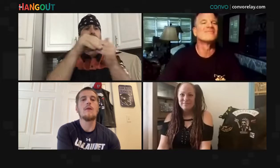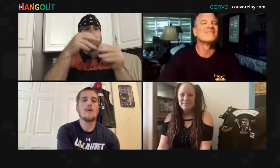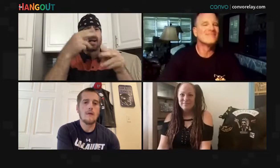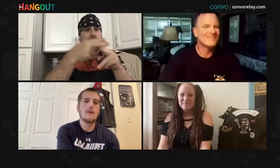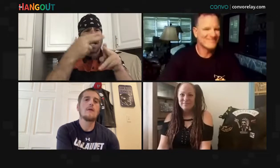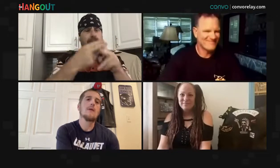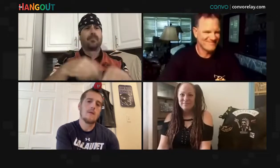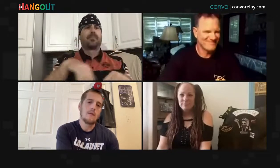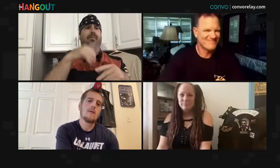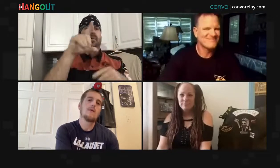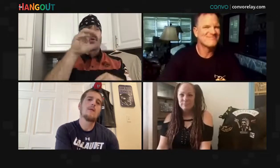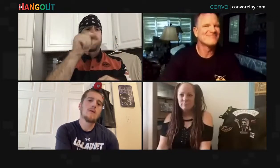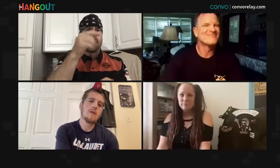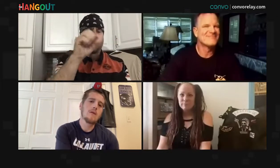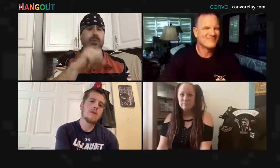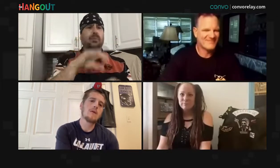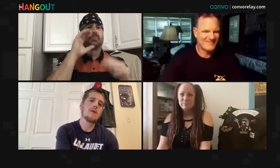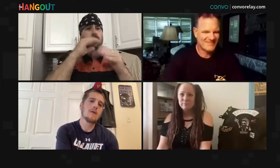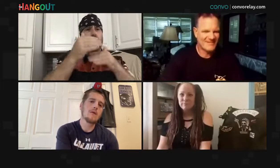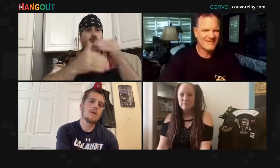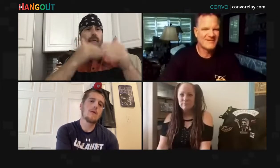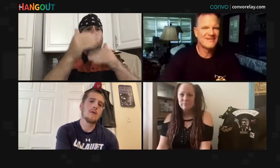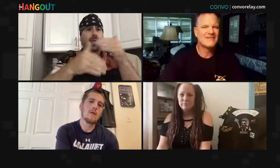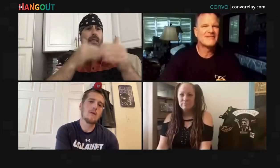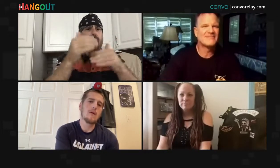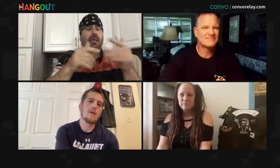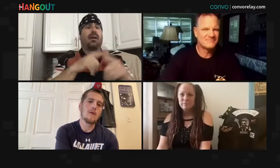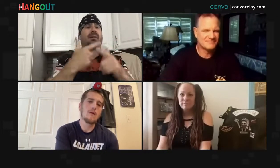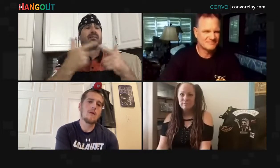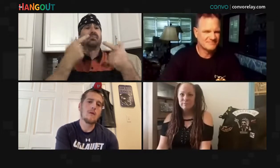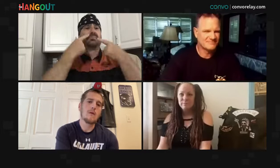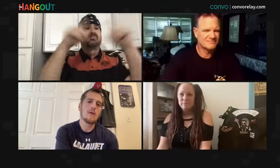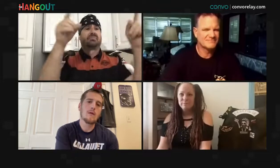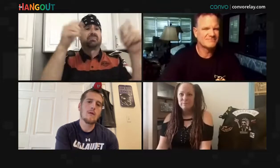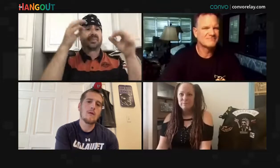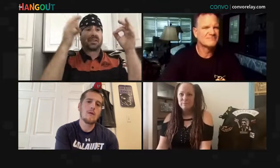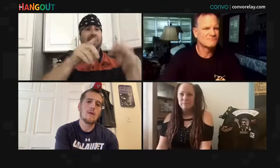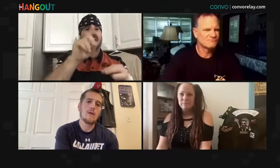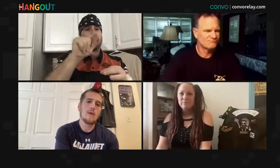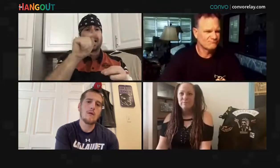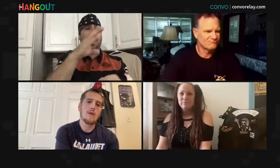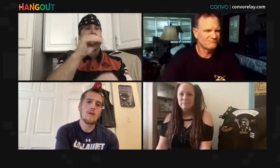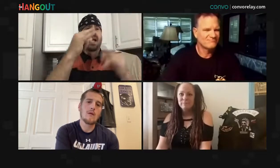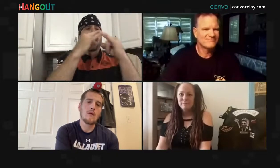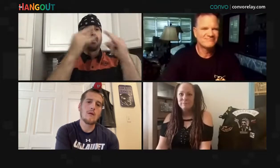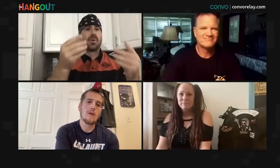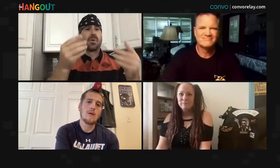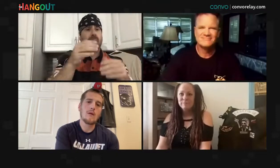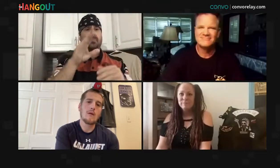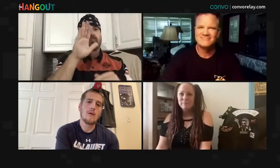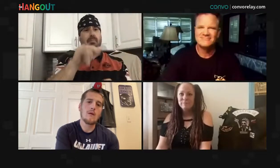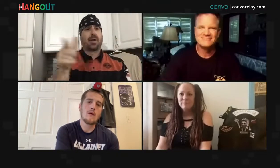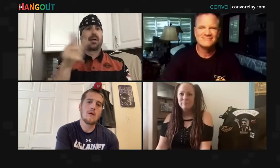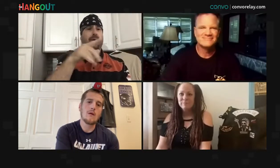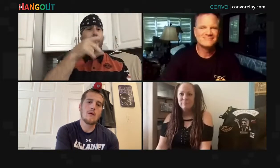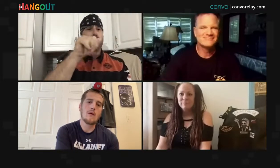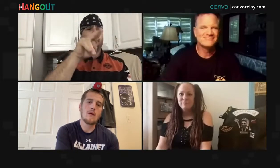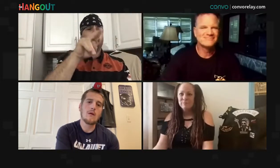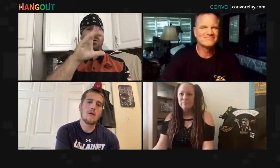a Facebook page, added the name, and then finally decided a date